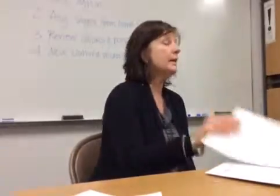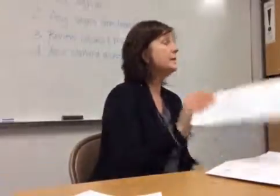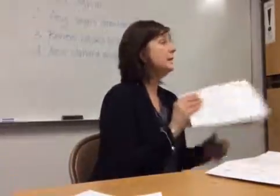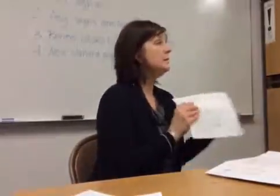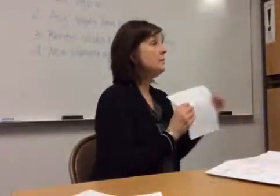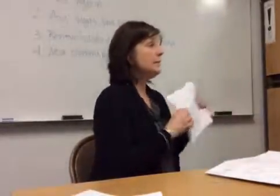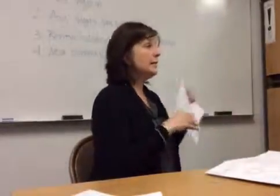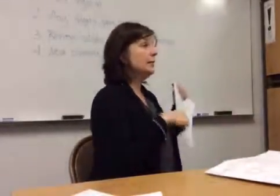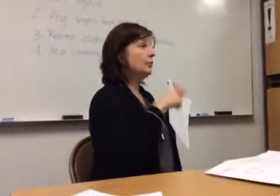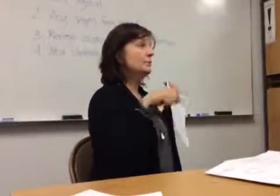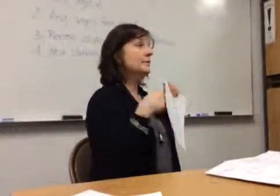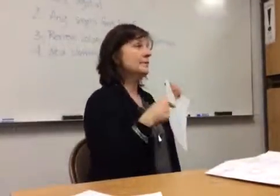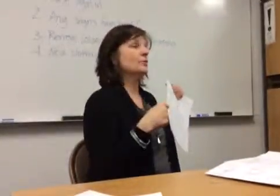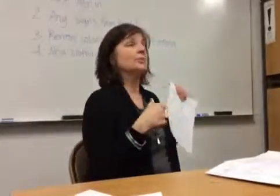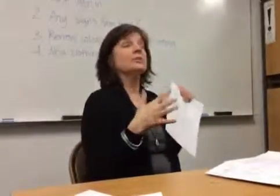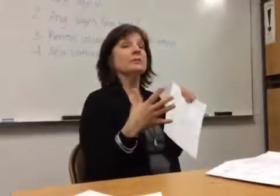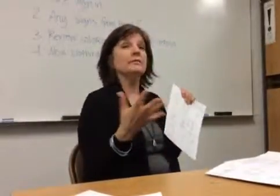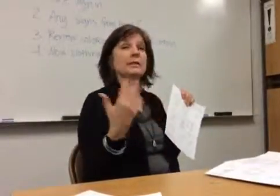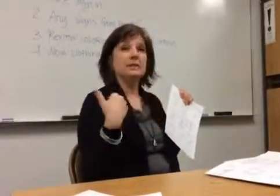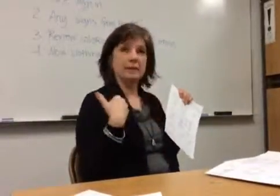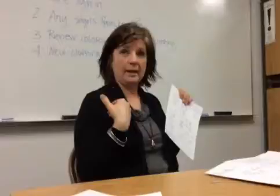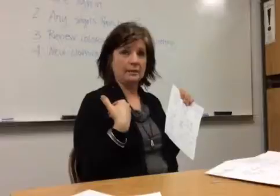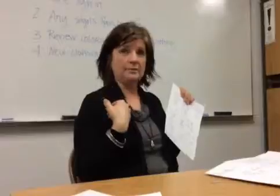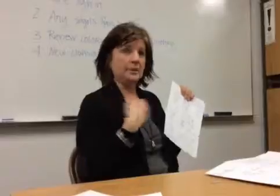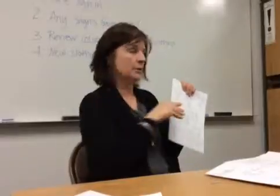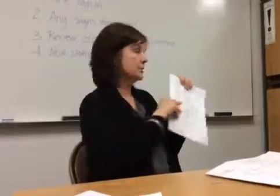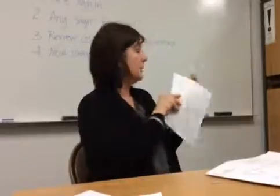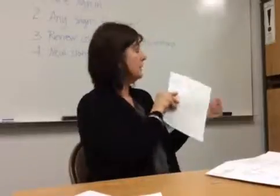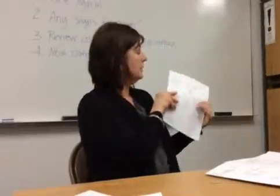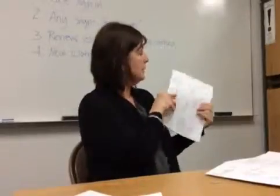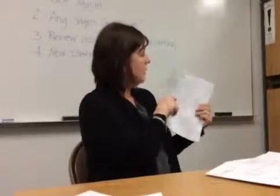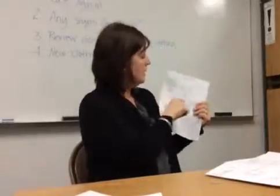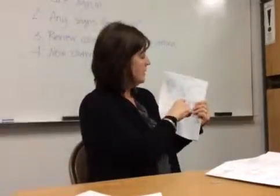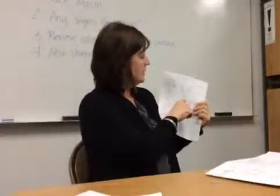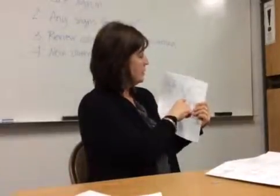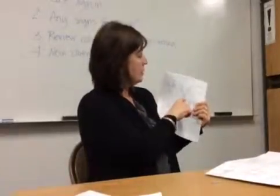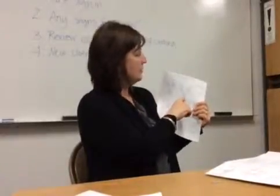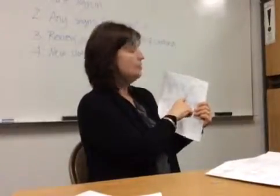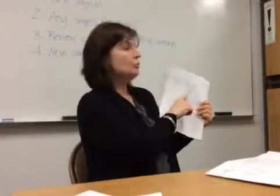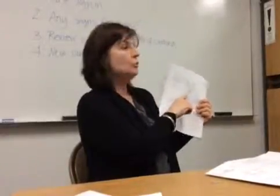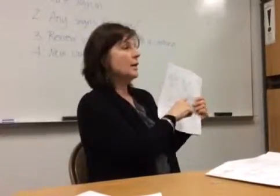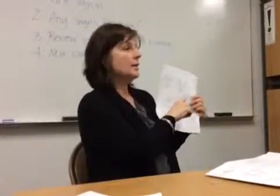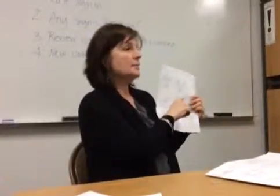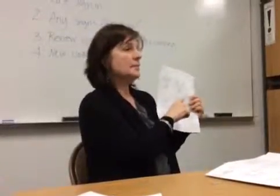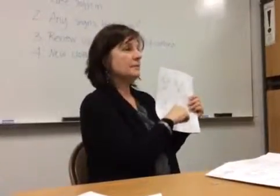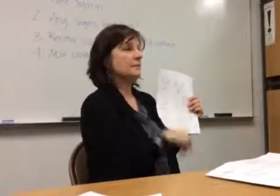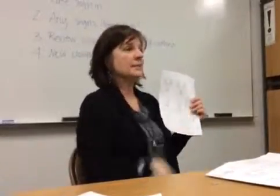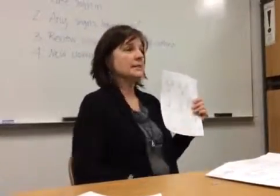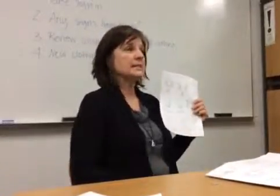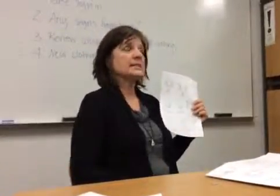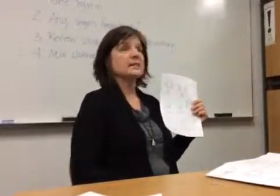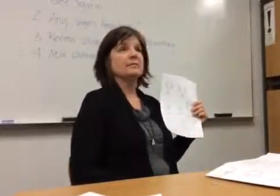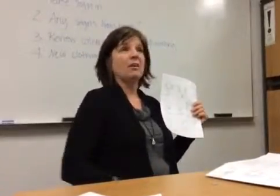And here in Minnesota, you're living in the land of fingerspelling. And so if you want to specifically, instead of